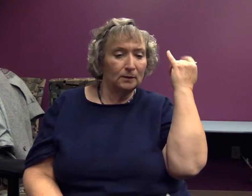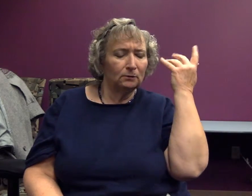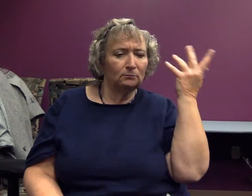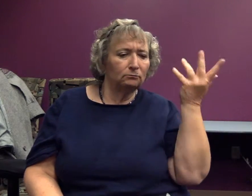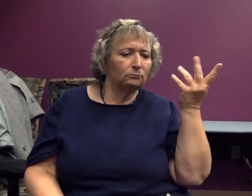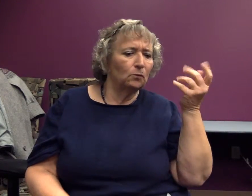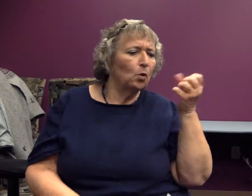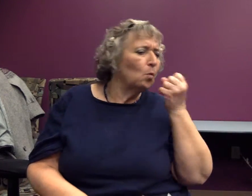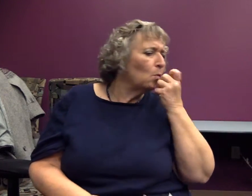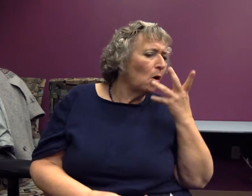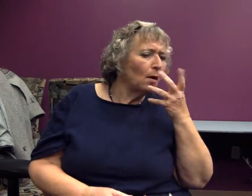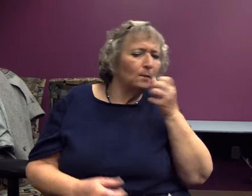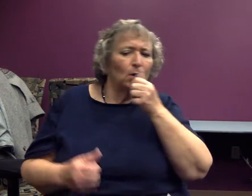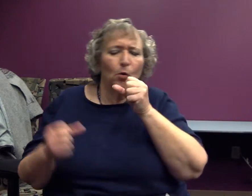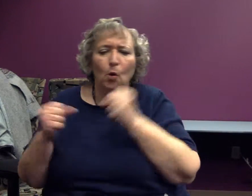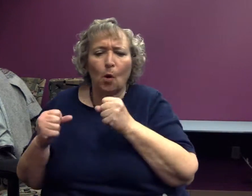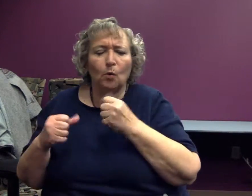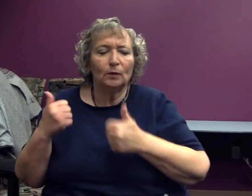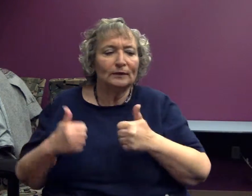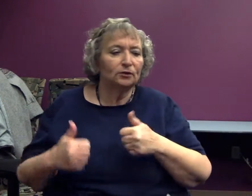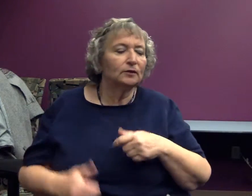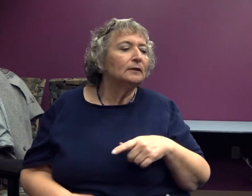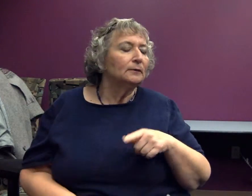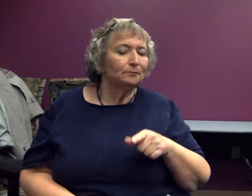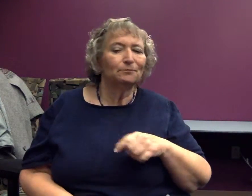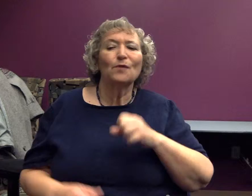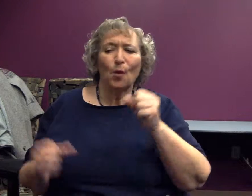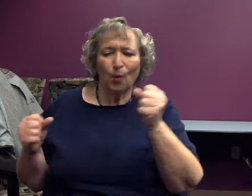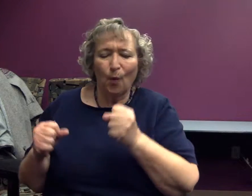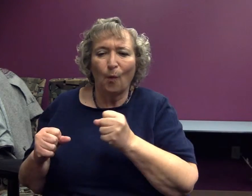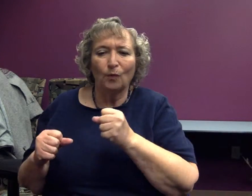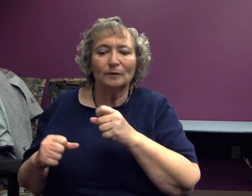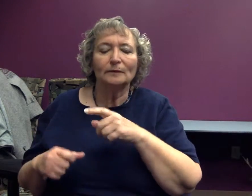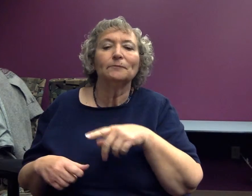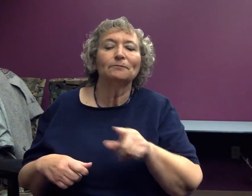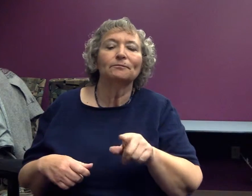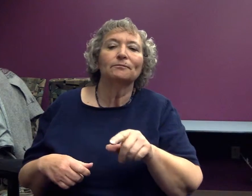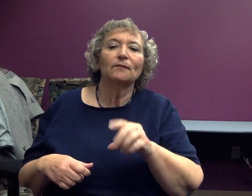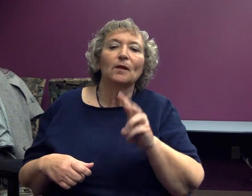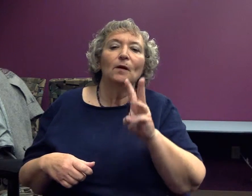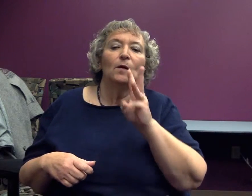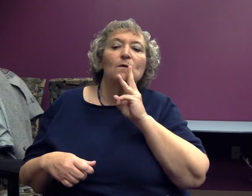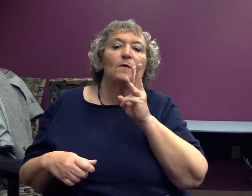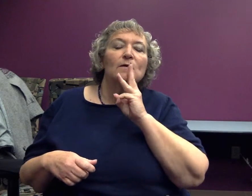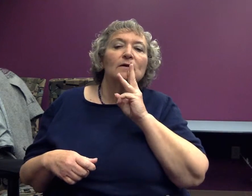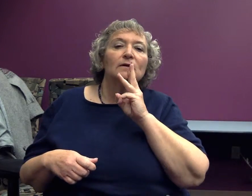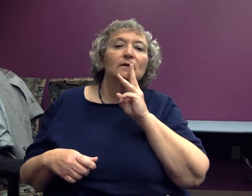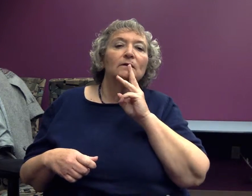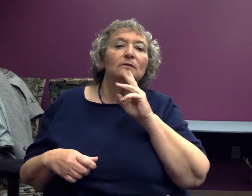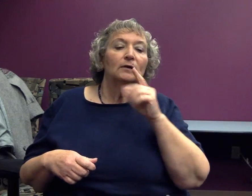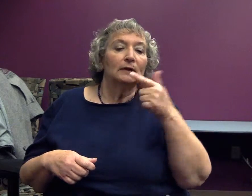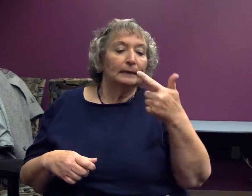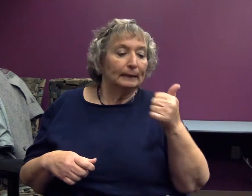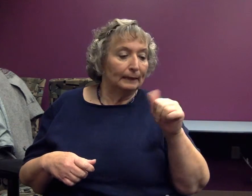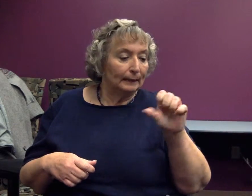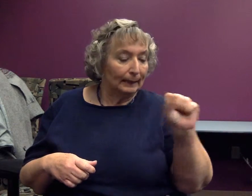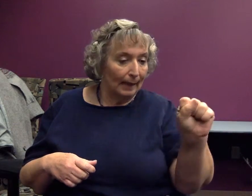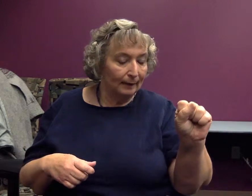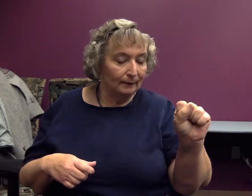When you take, example, condensation, and you take water from a gas form, or